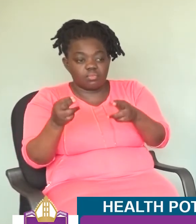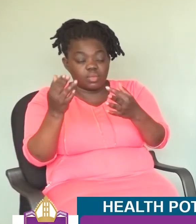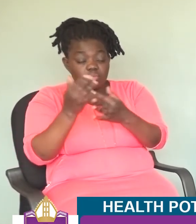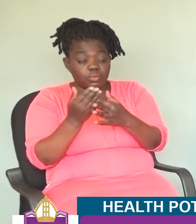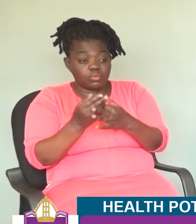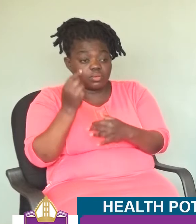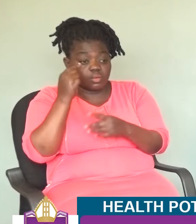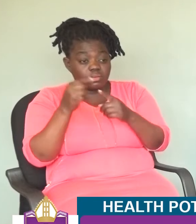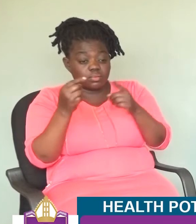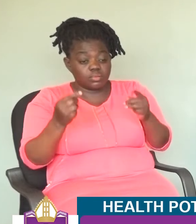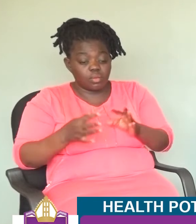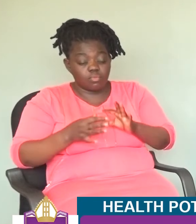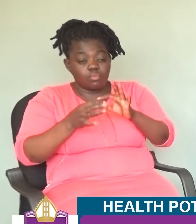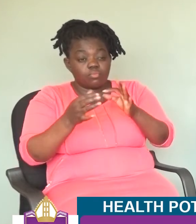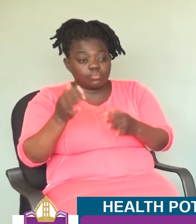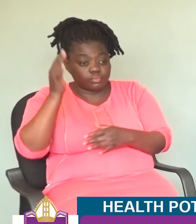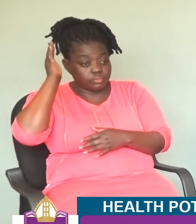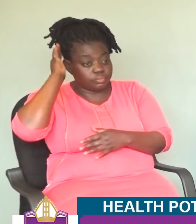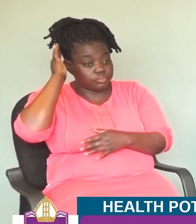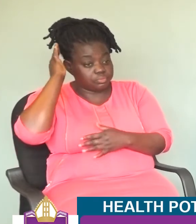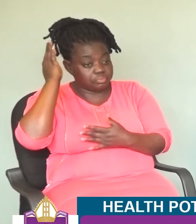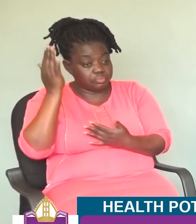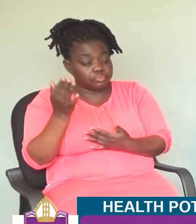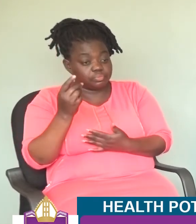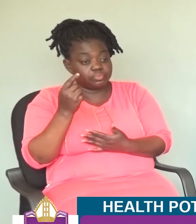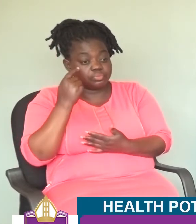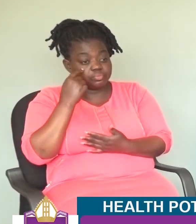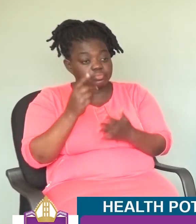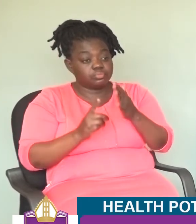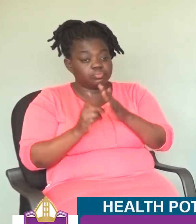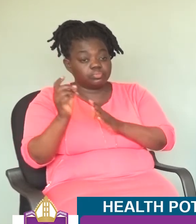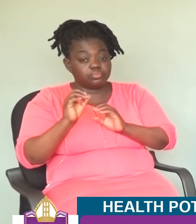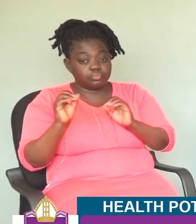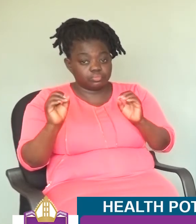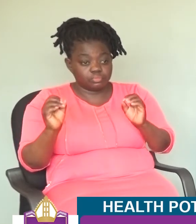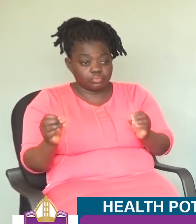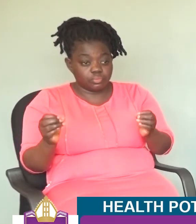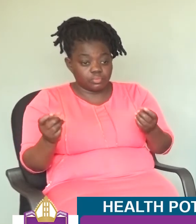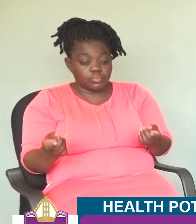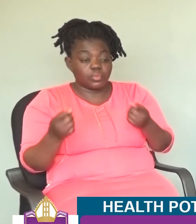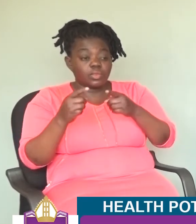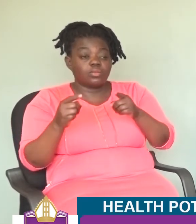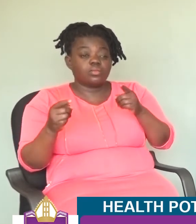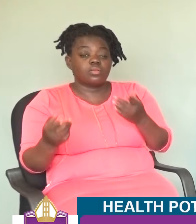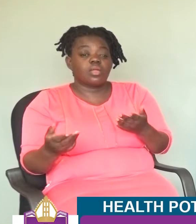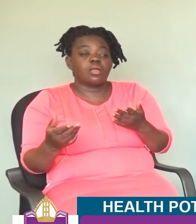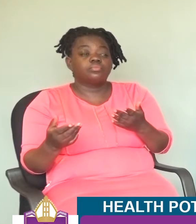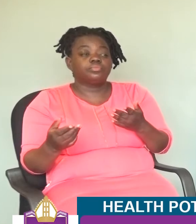eye and the wiring of the brain in there, the eyes will not develop very well. Okay. So we know we started this conversation